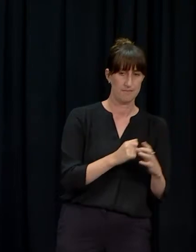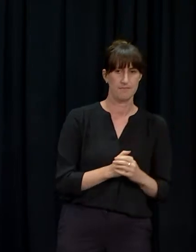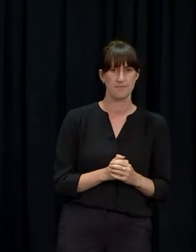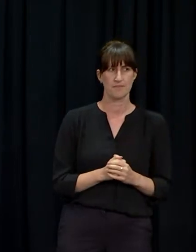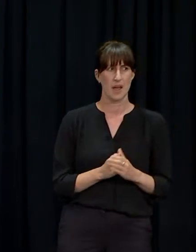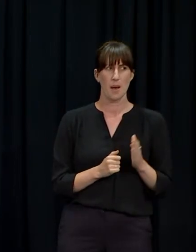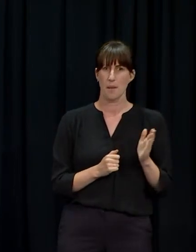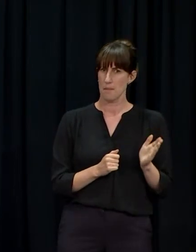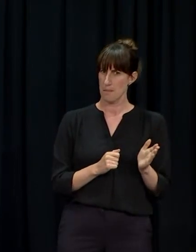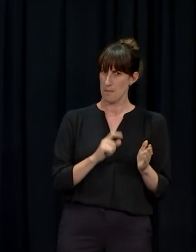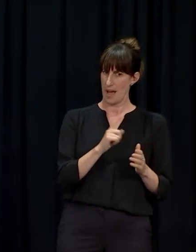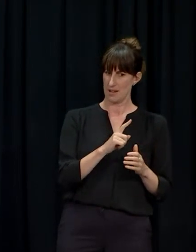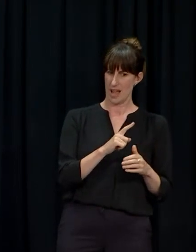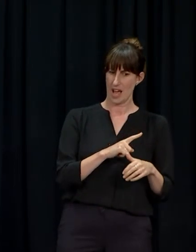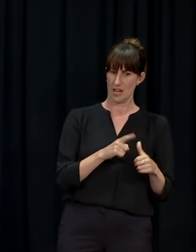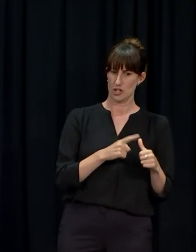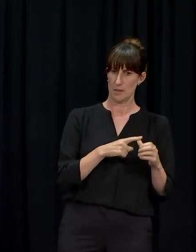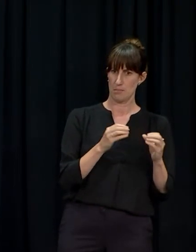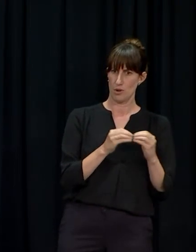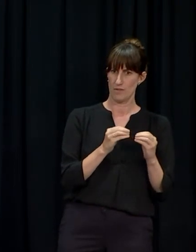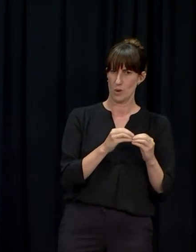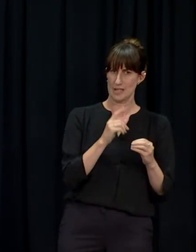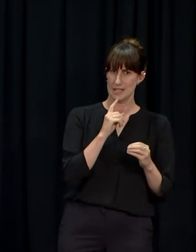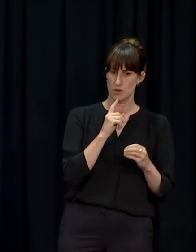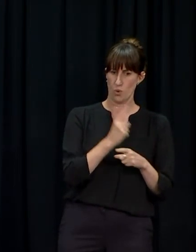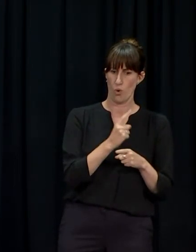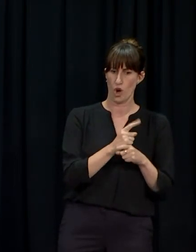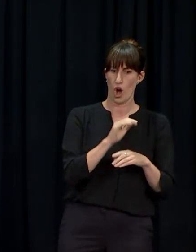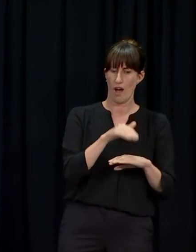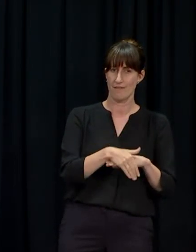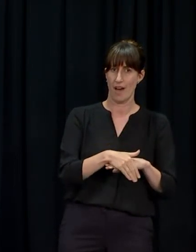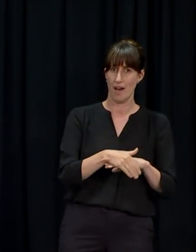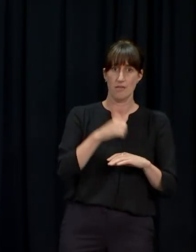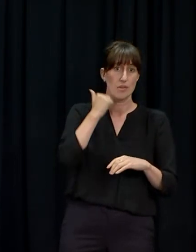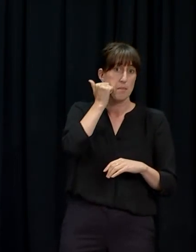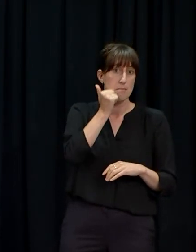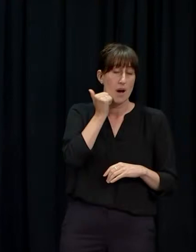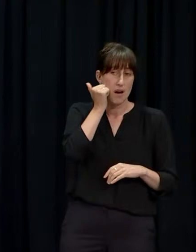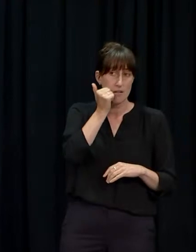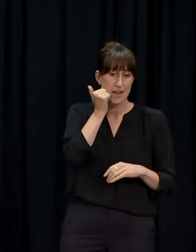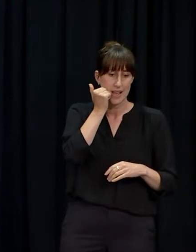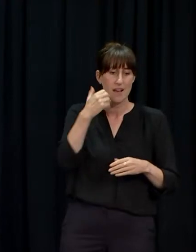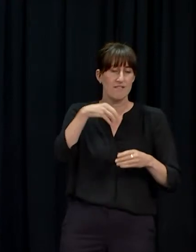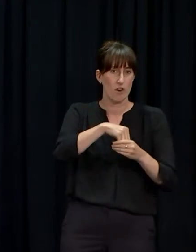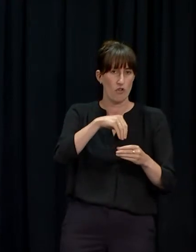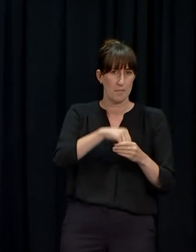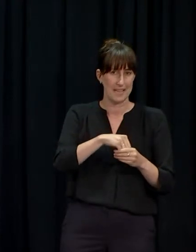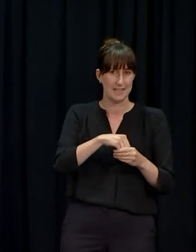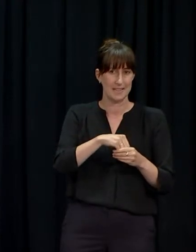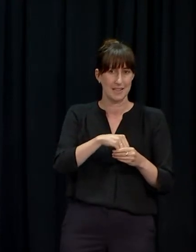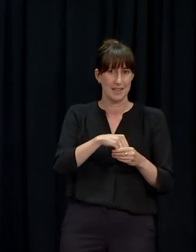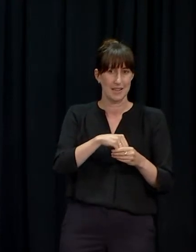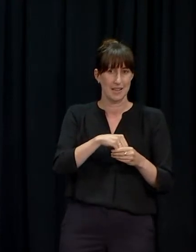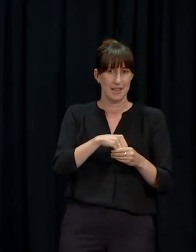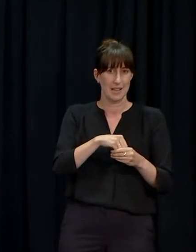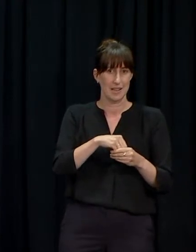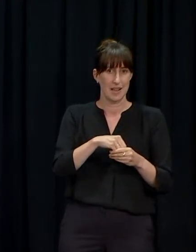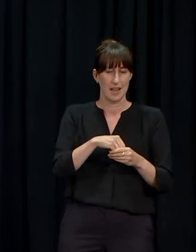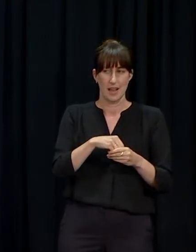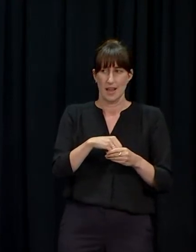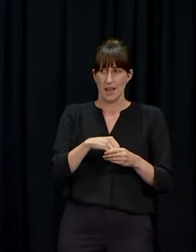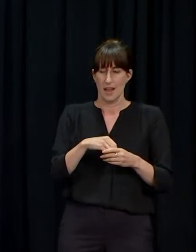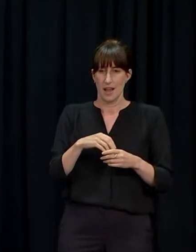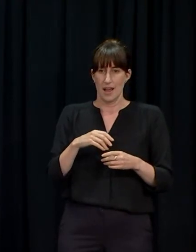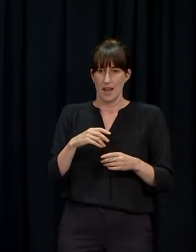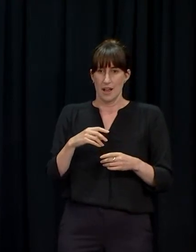perspective being fed in, it was only fed in. There wasn't a specific strategy in mind. So is this in essence saying that the Māori focus or the Māori